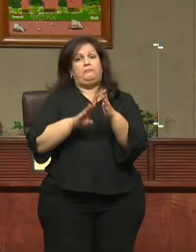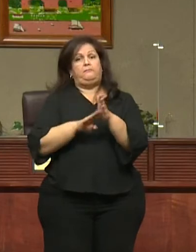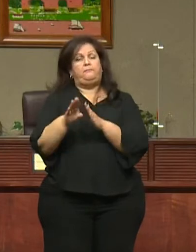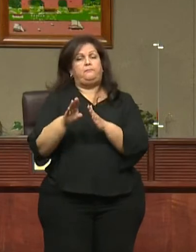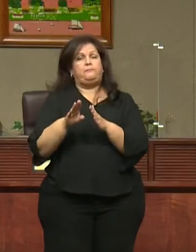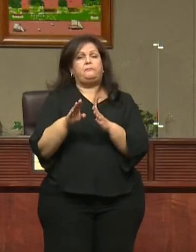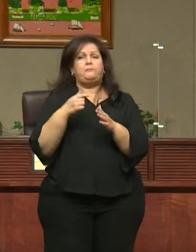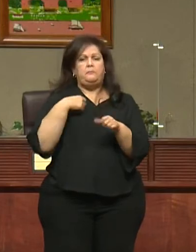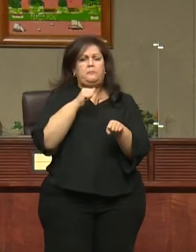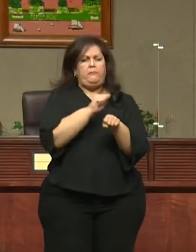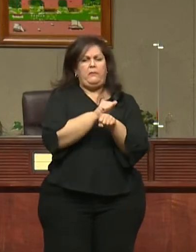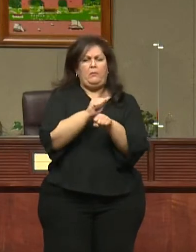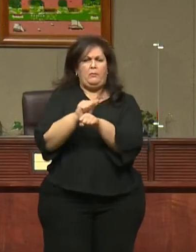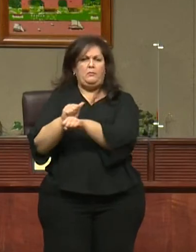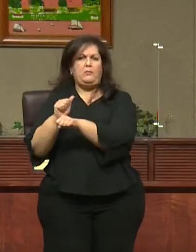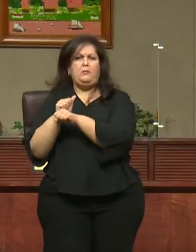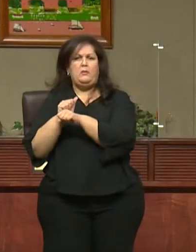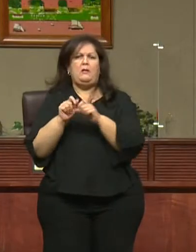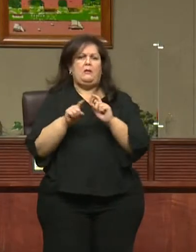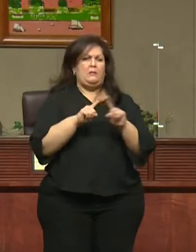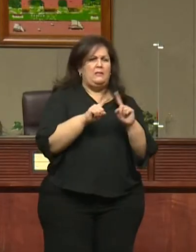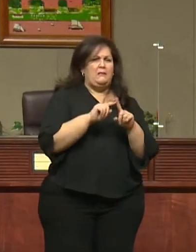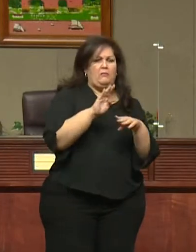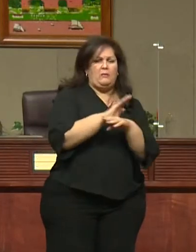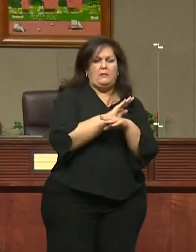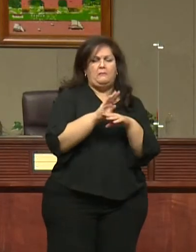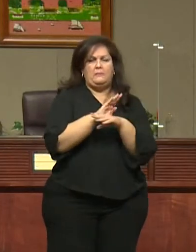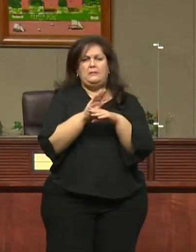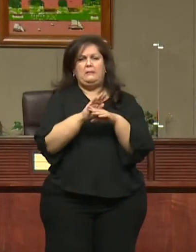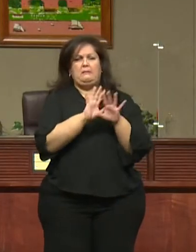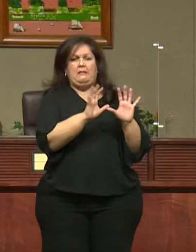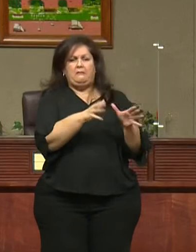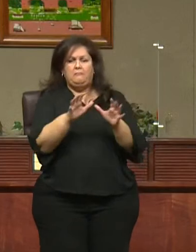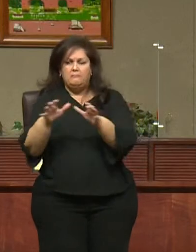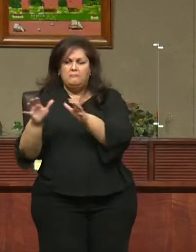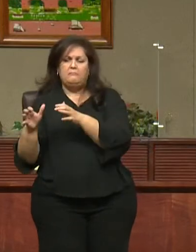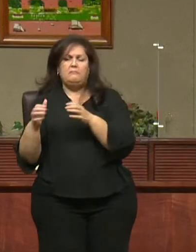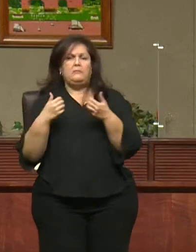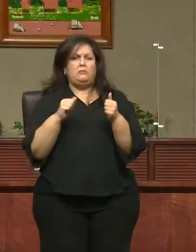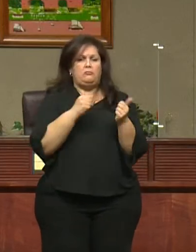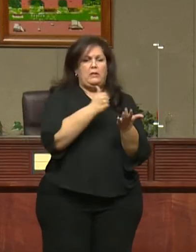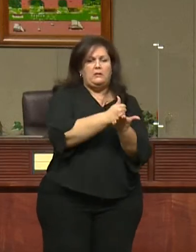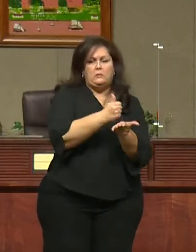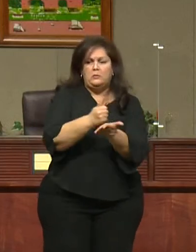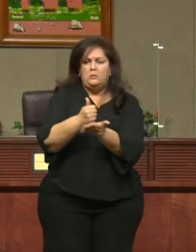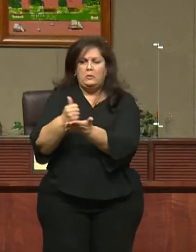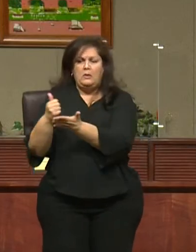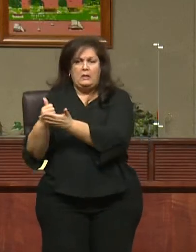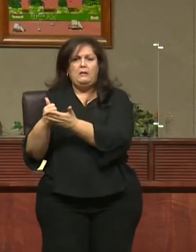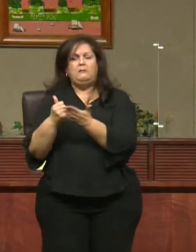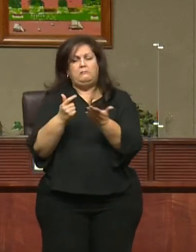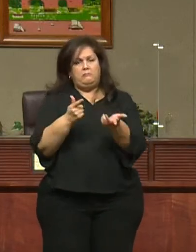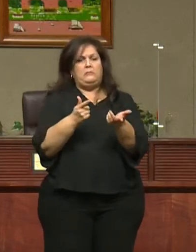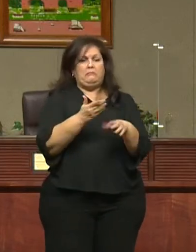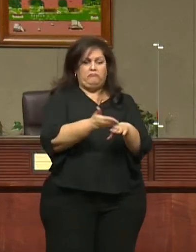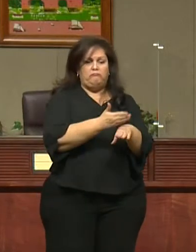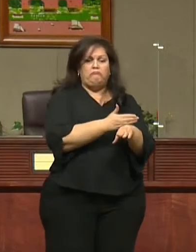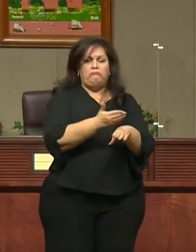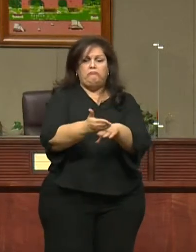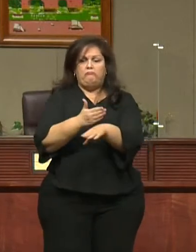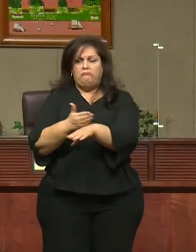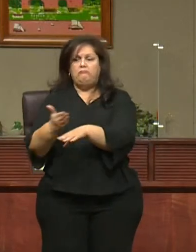with every business sector of our community to try to help restore them to some sense